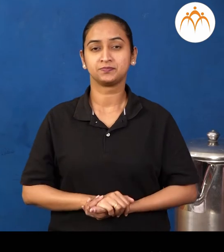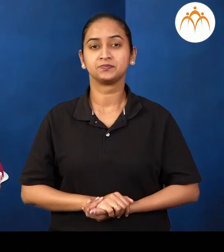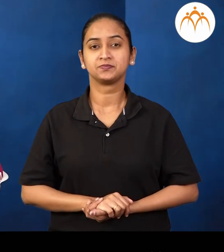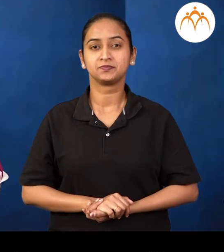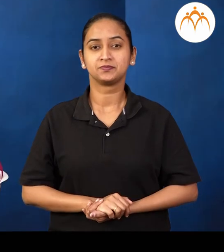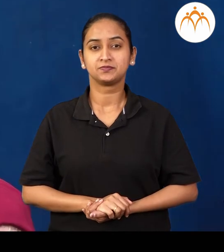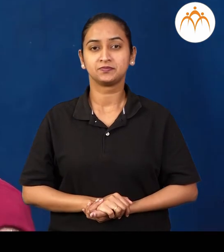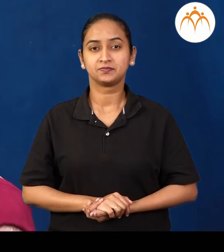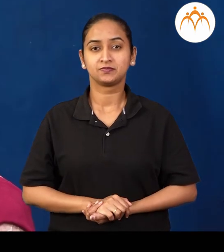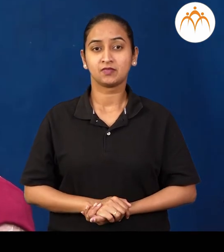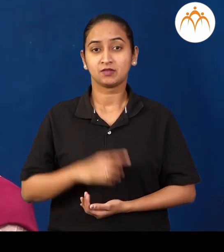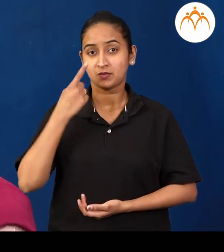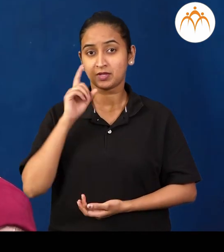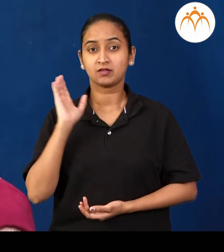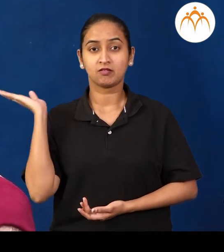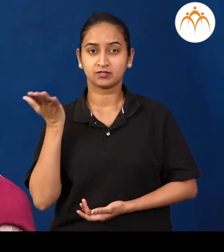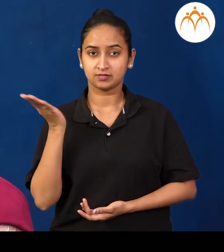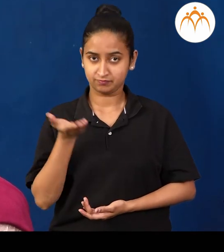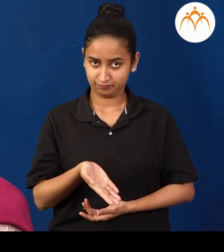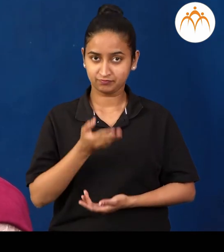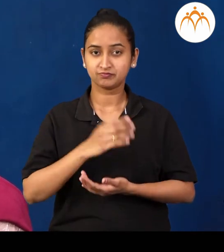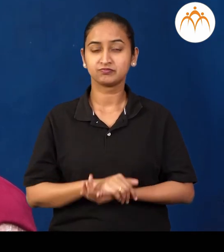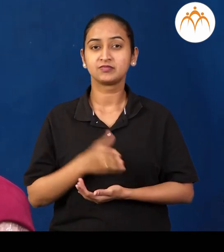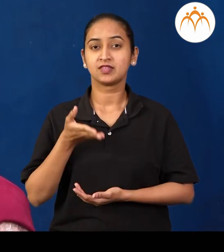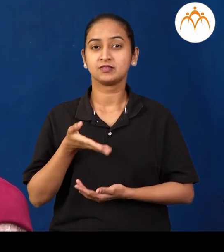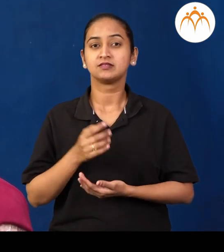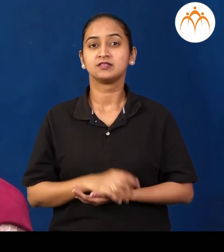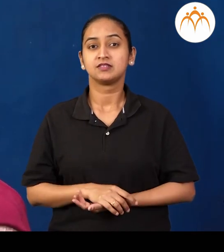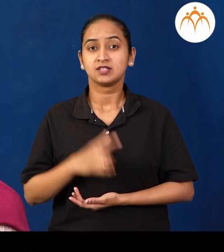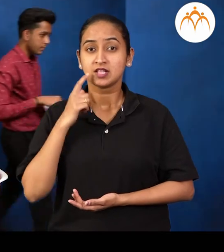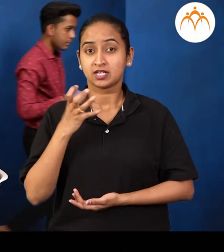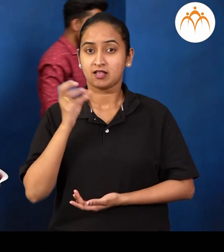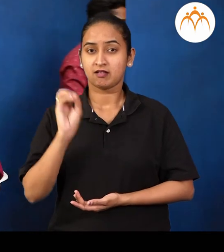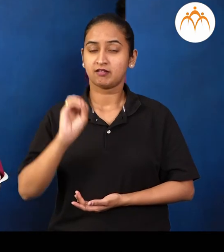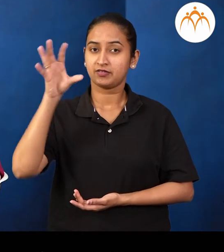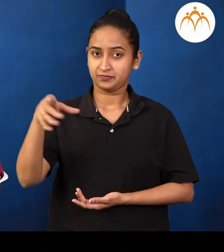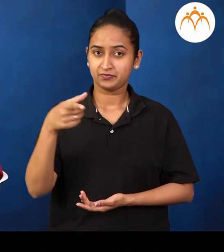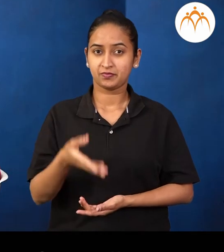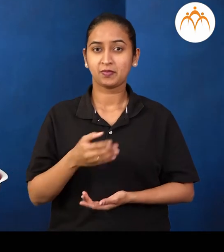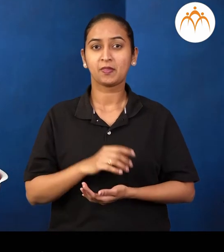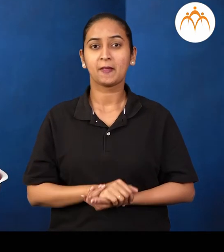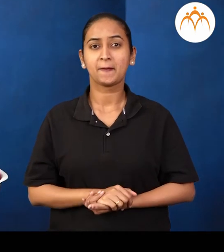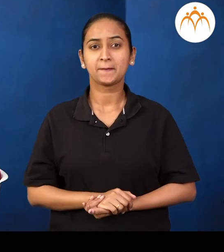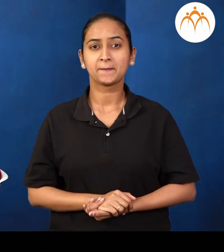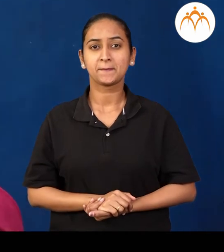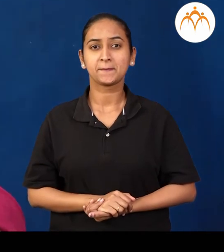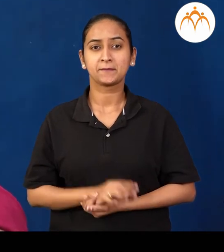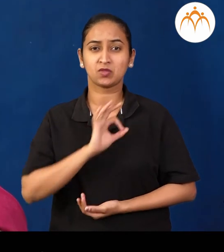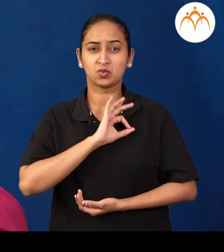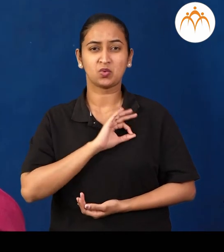coffee. Yes, mom. Here is our order. Should I give you one of my idlis?